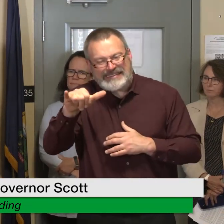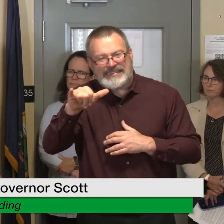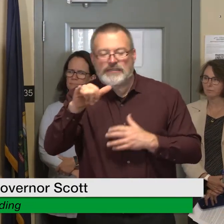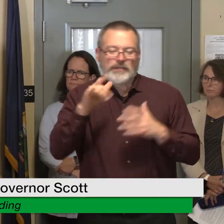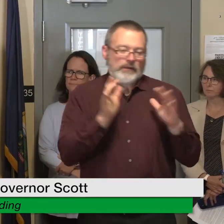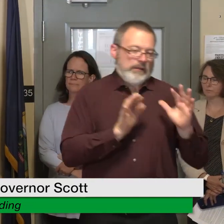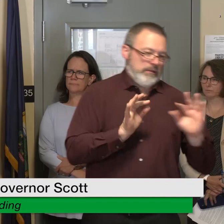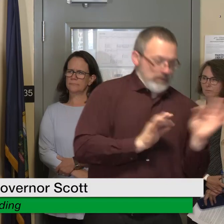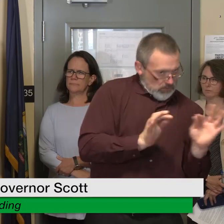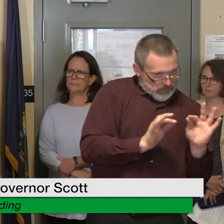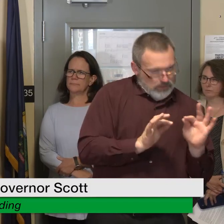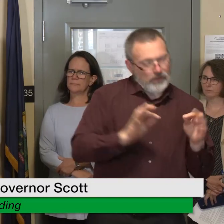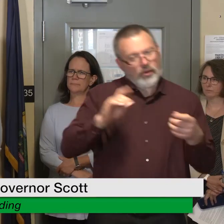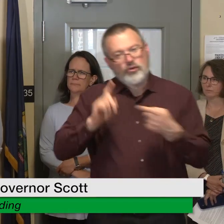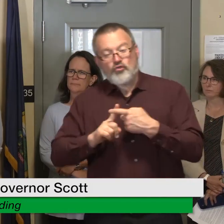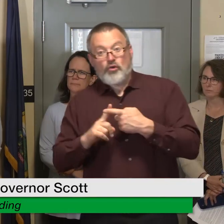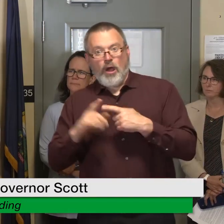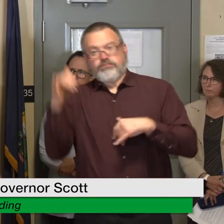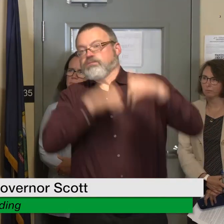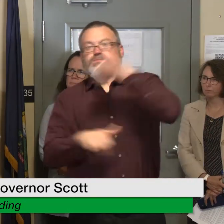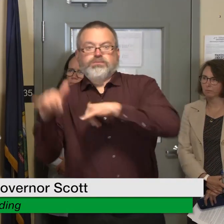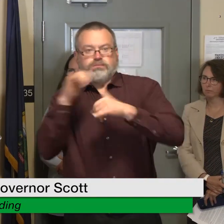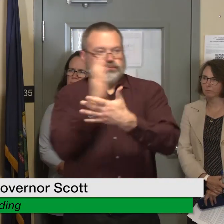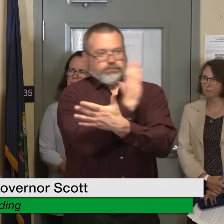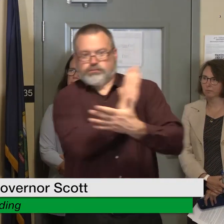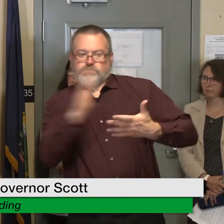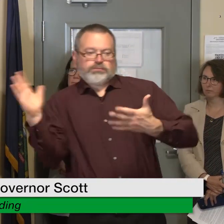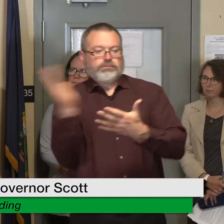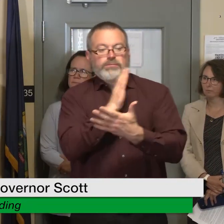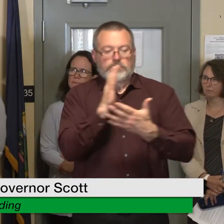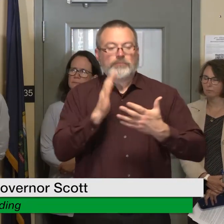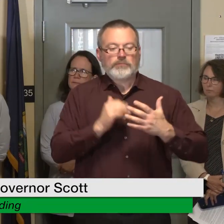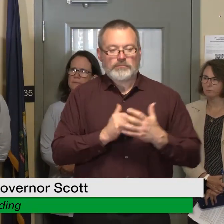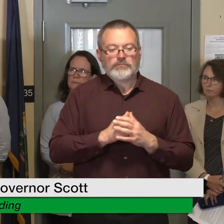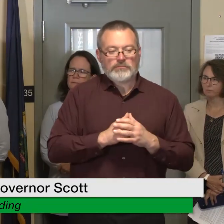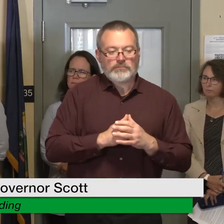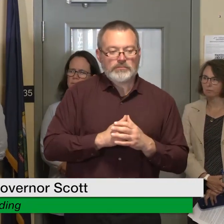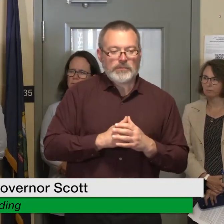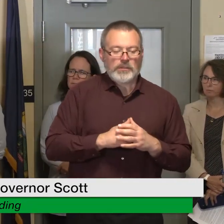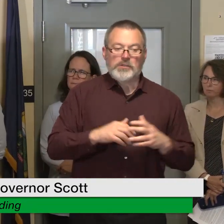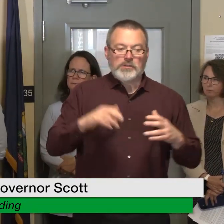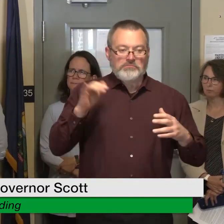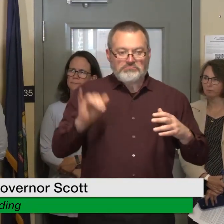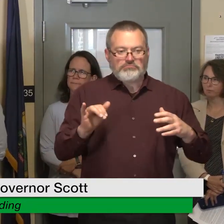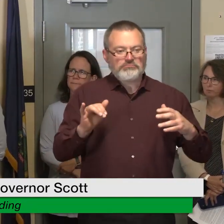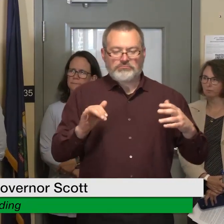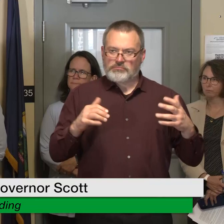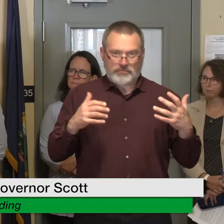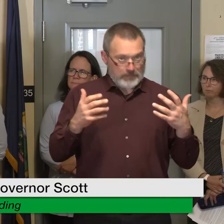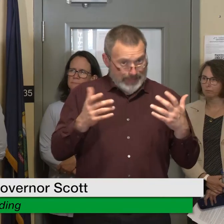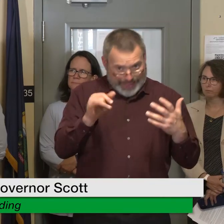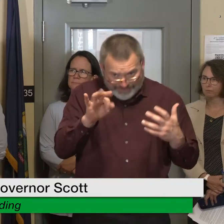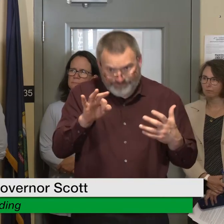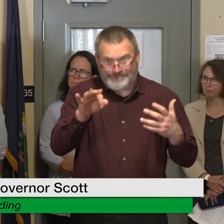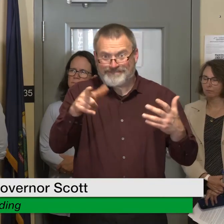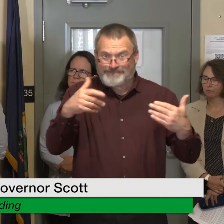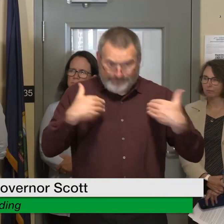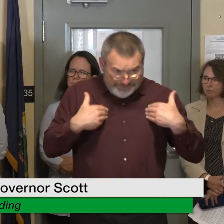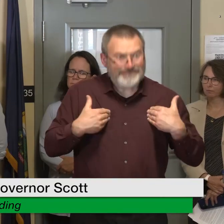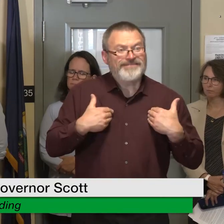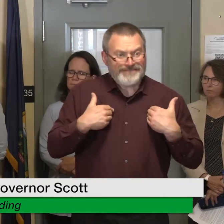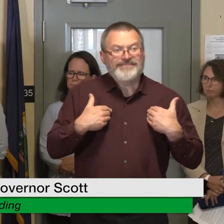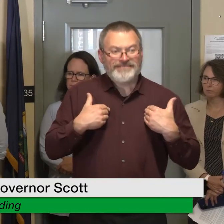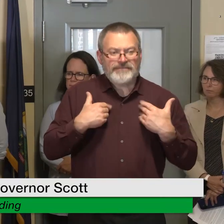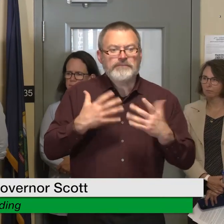What impacted people and communities should be doing at this time? There are several steps that residents and communities can take to assist the process of